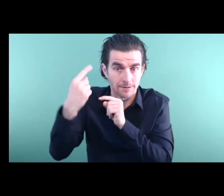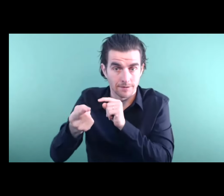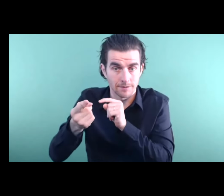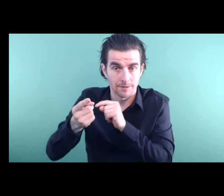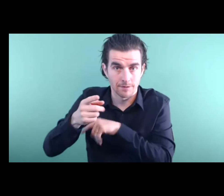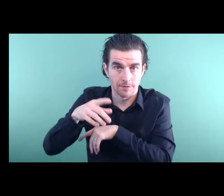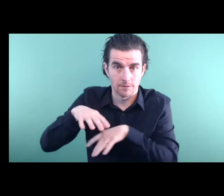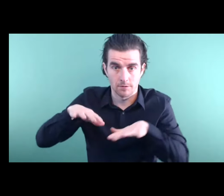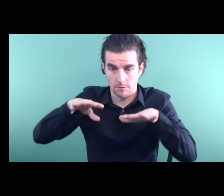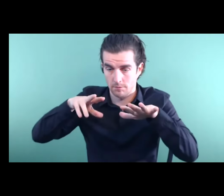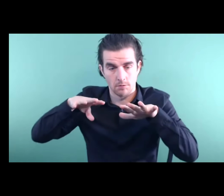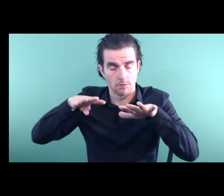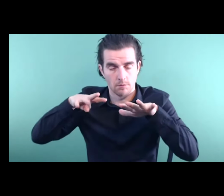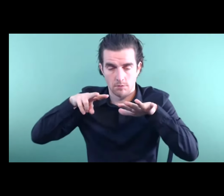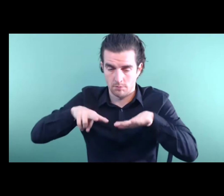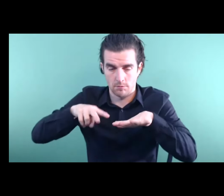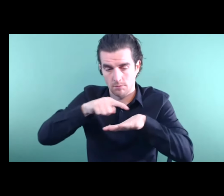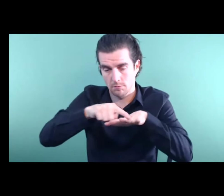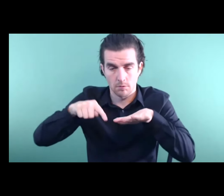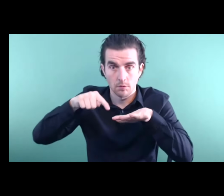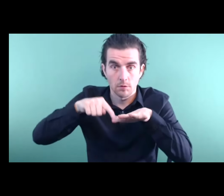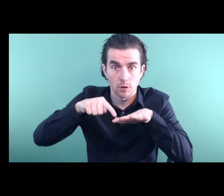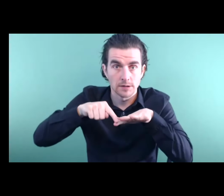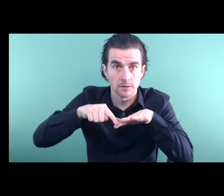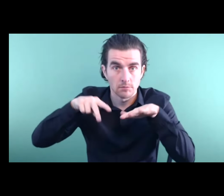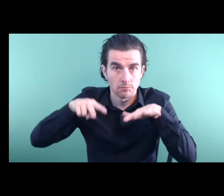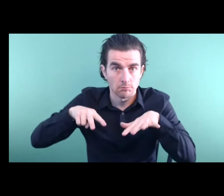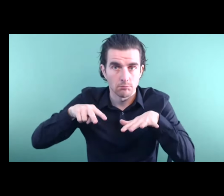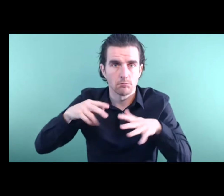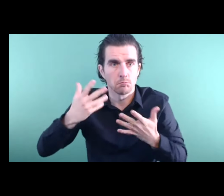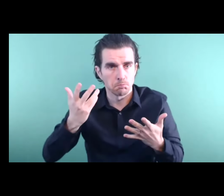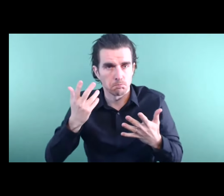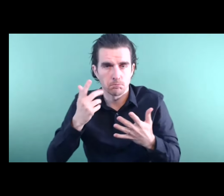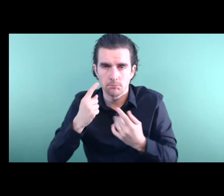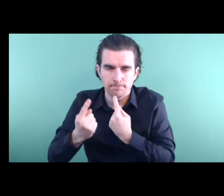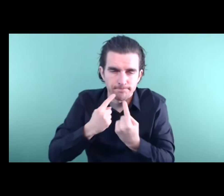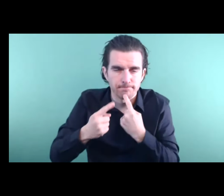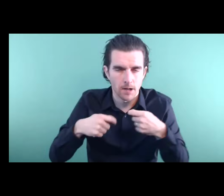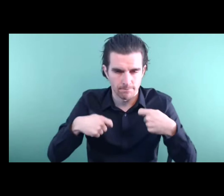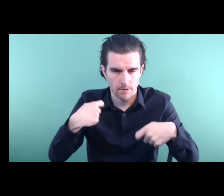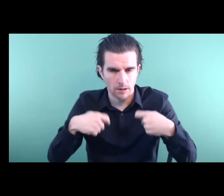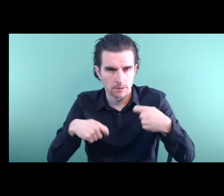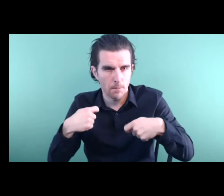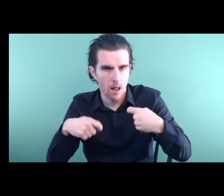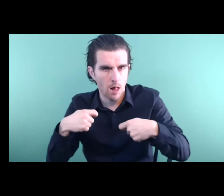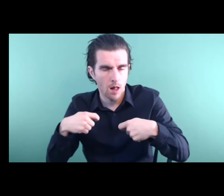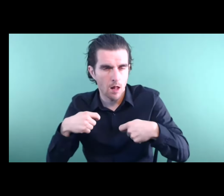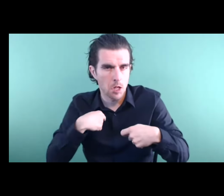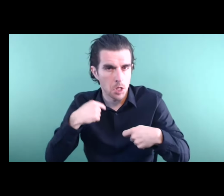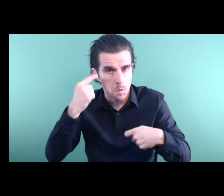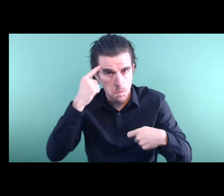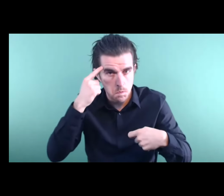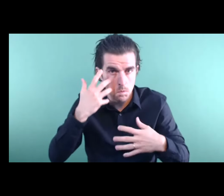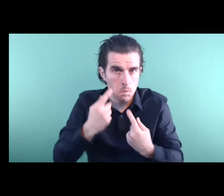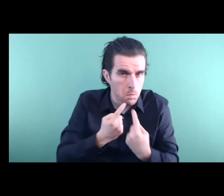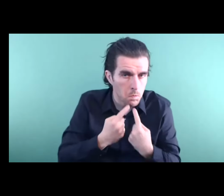being flexible, but also being critical and forming relationships. That seems to be a thread that other speakers